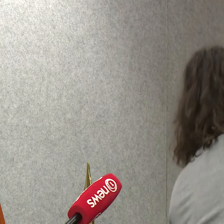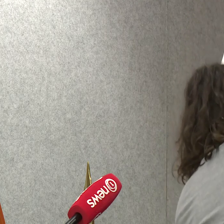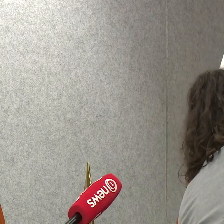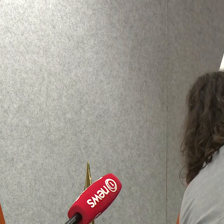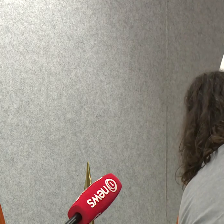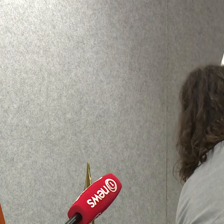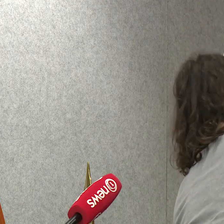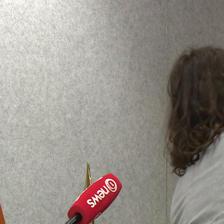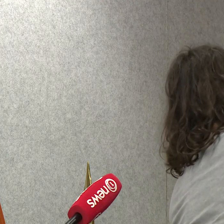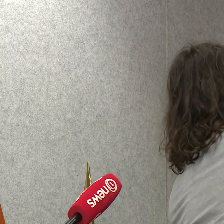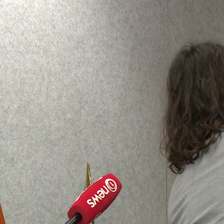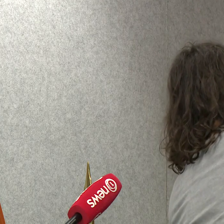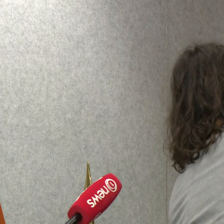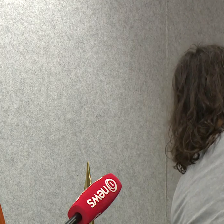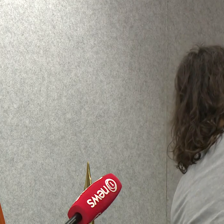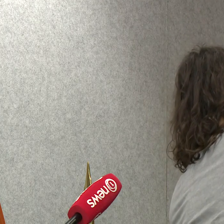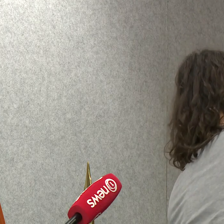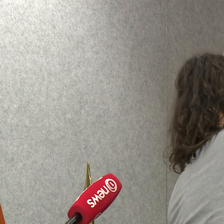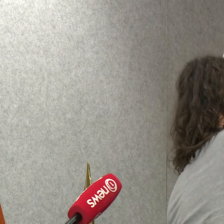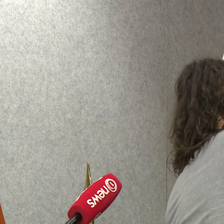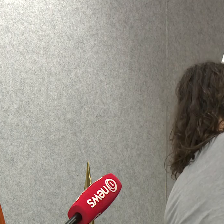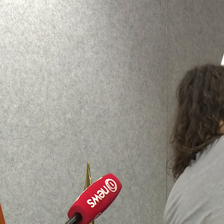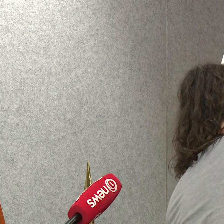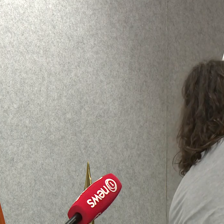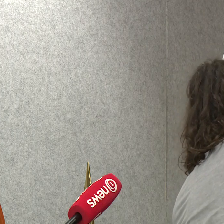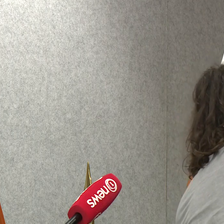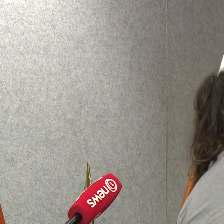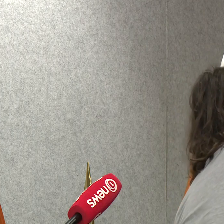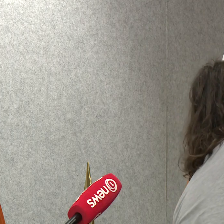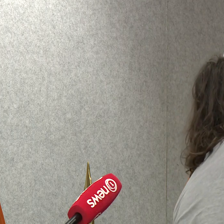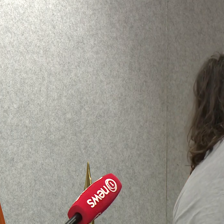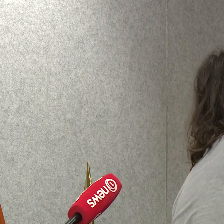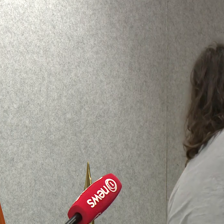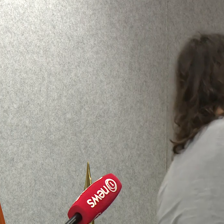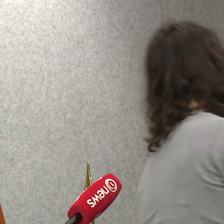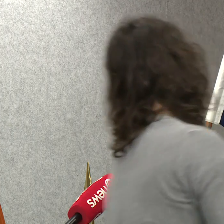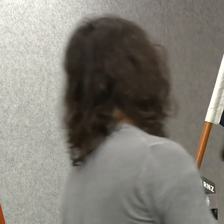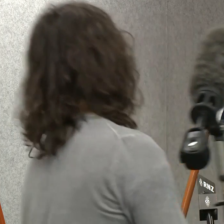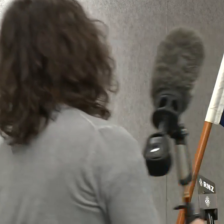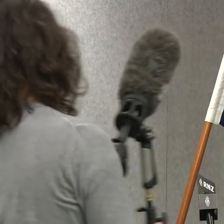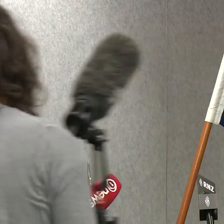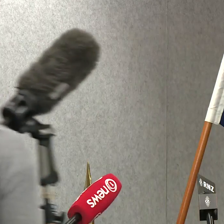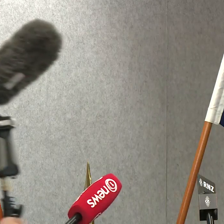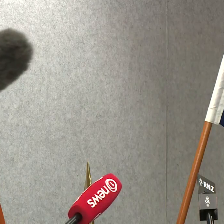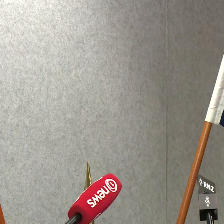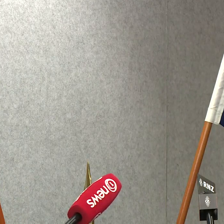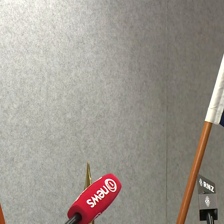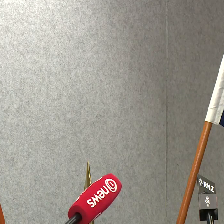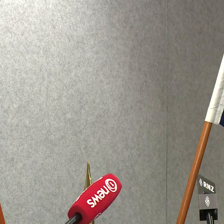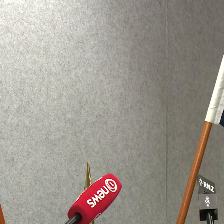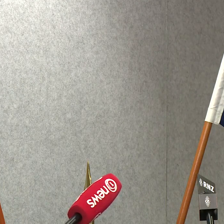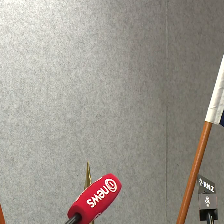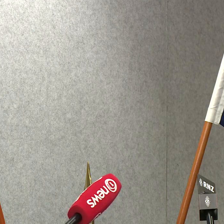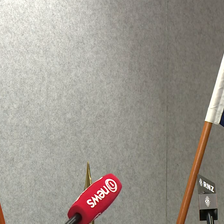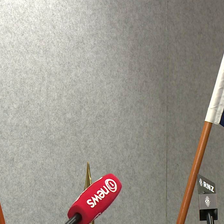School. 3 Cashmere High students and 1 former student died in the terror attack. Christchurch City Council has confirmed the